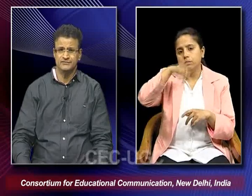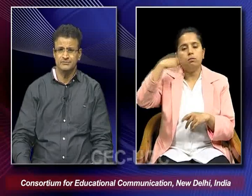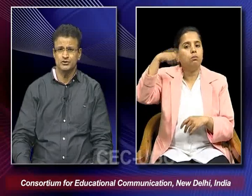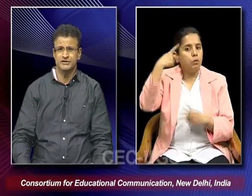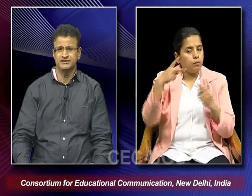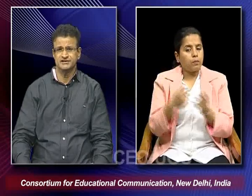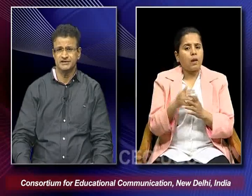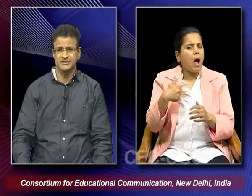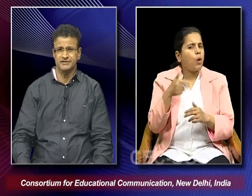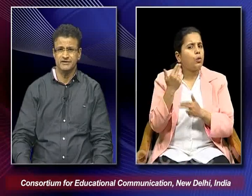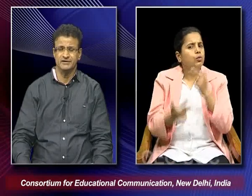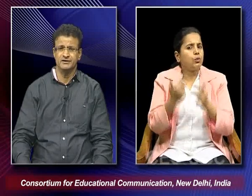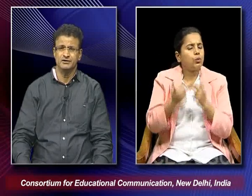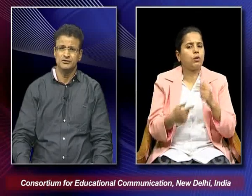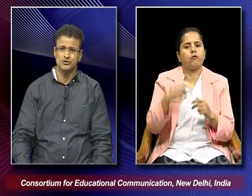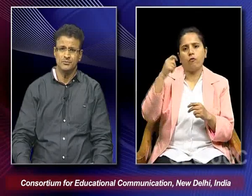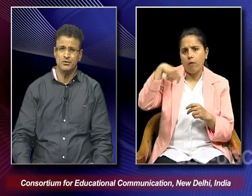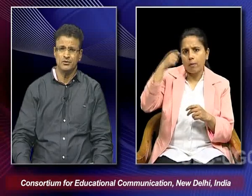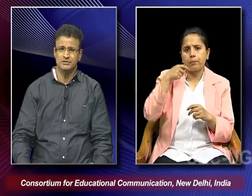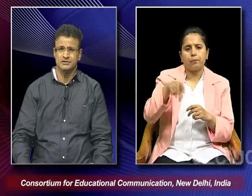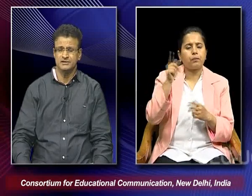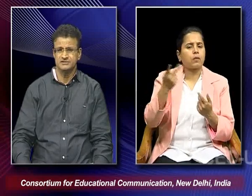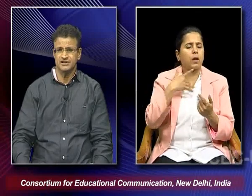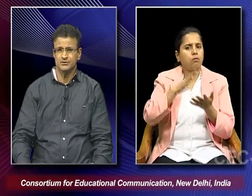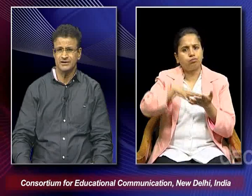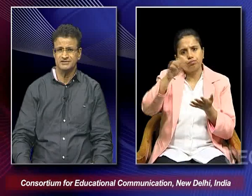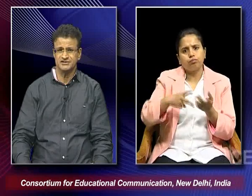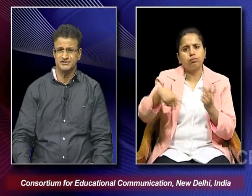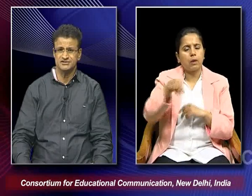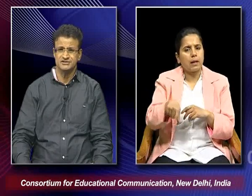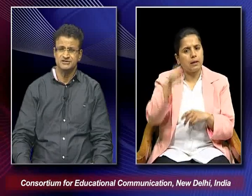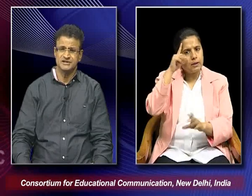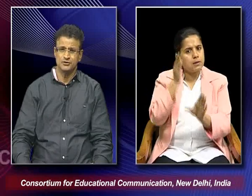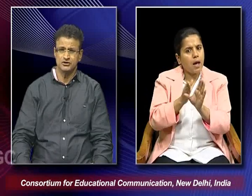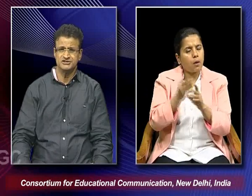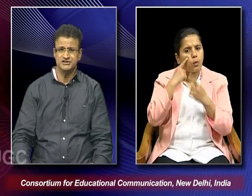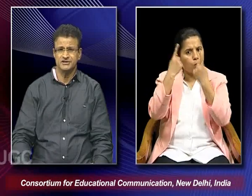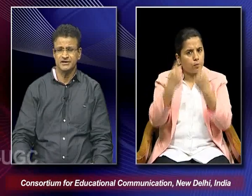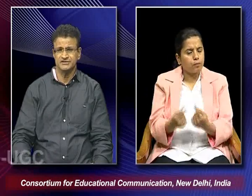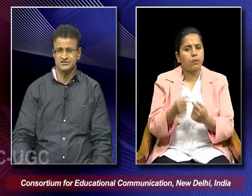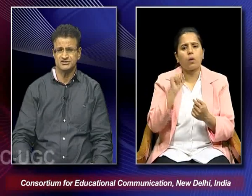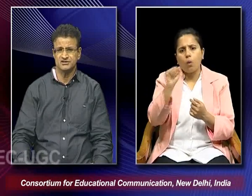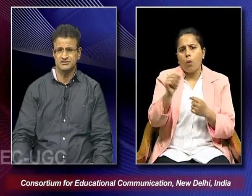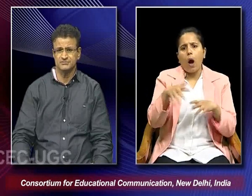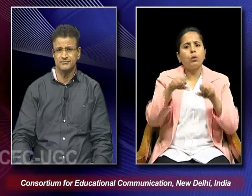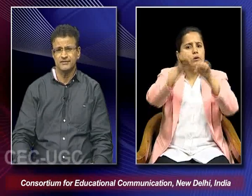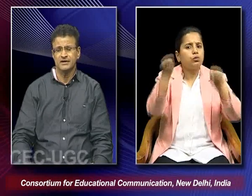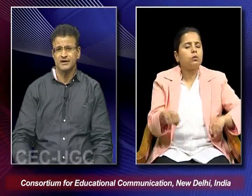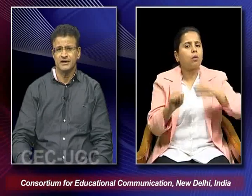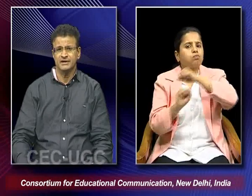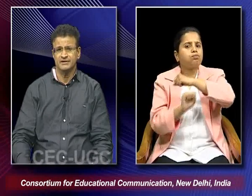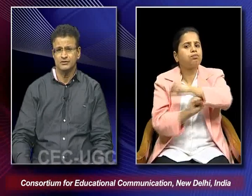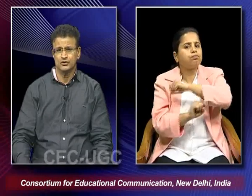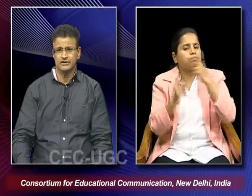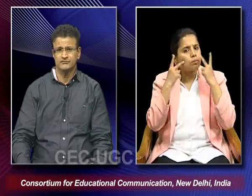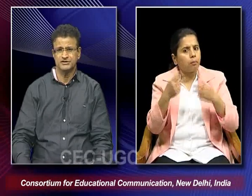the film theories, they in a way draw upon the psychoanalysis, semiology and structuralism,